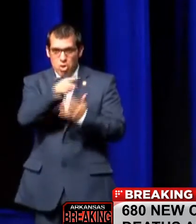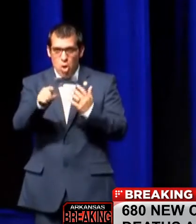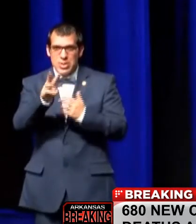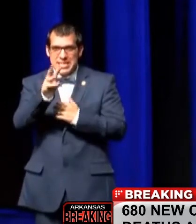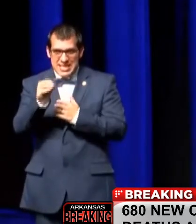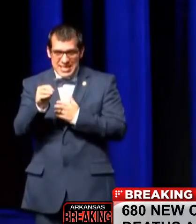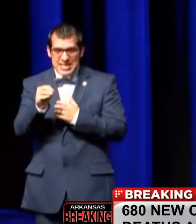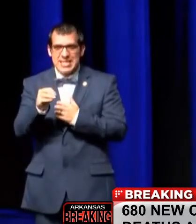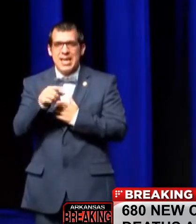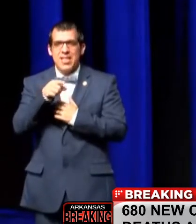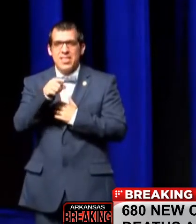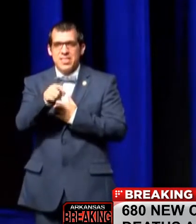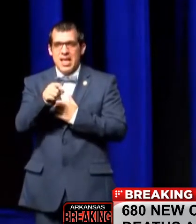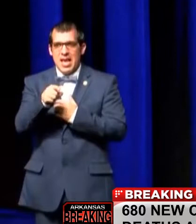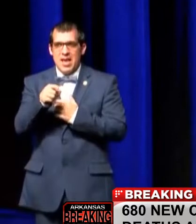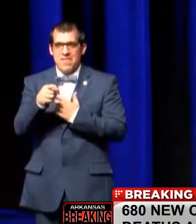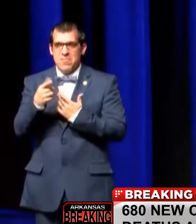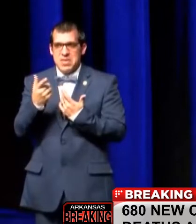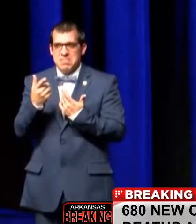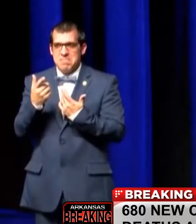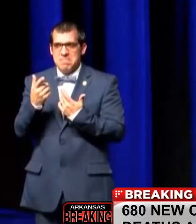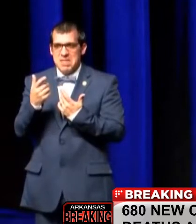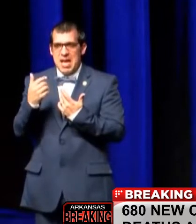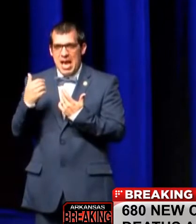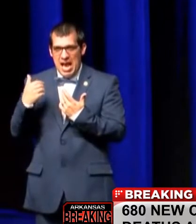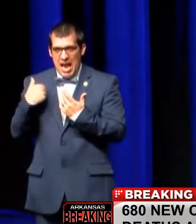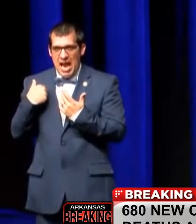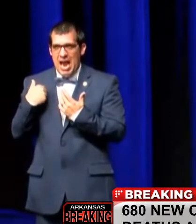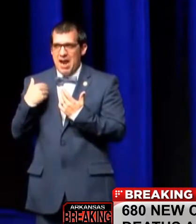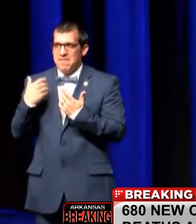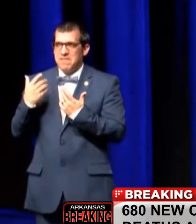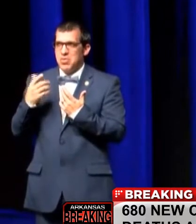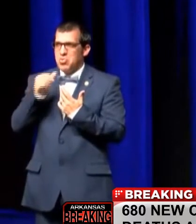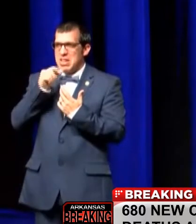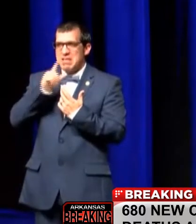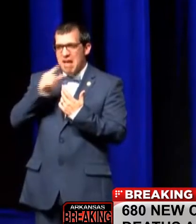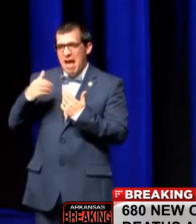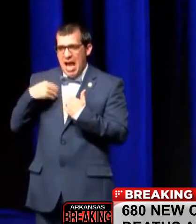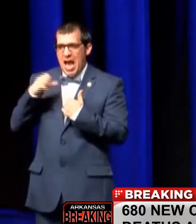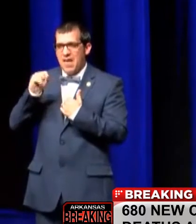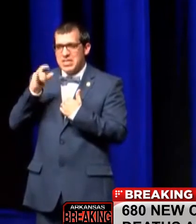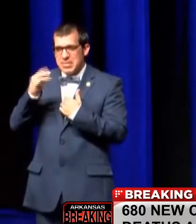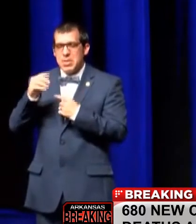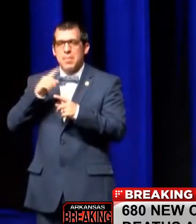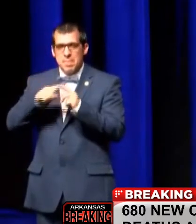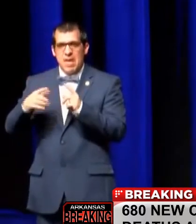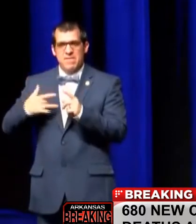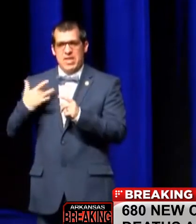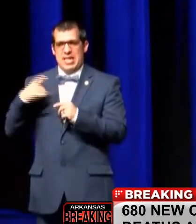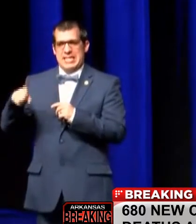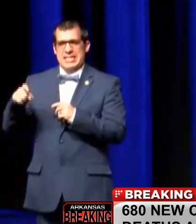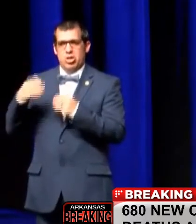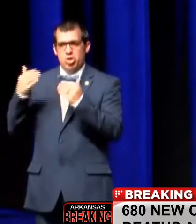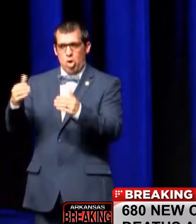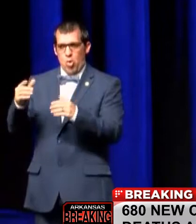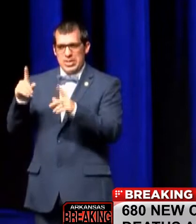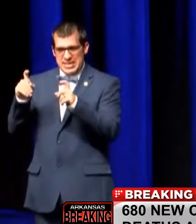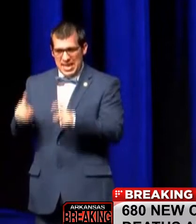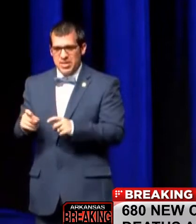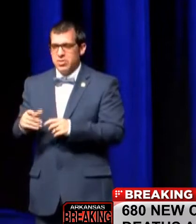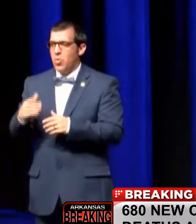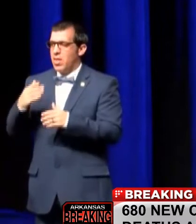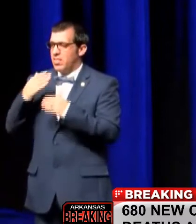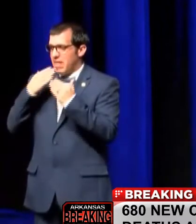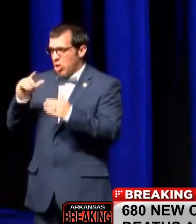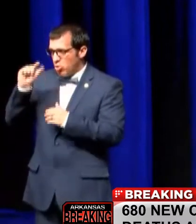have been asymptomatic individuals who simply felt the need to be tested. So we're very grateful, Governor and Dr.